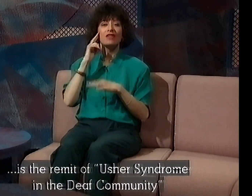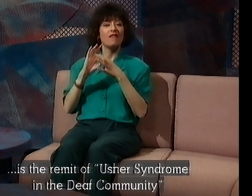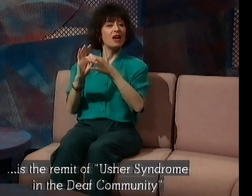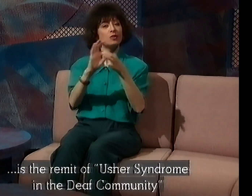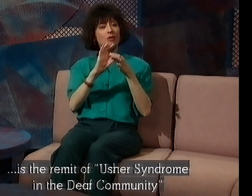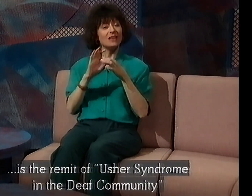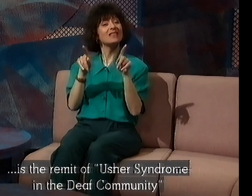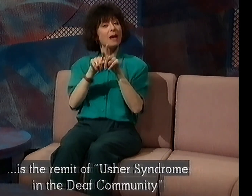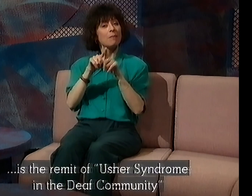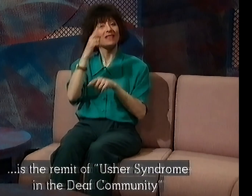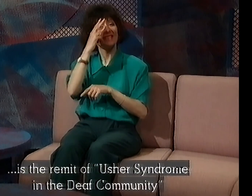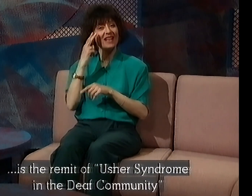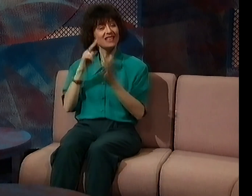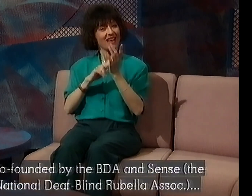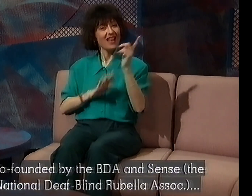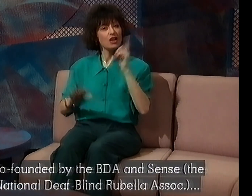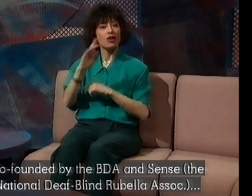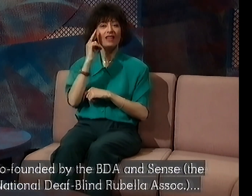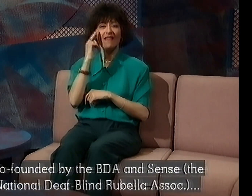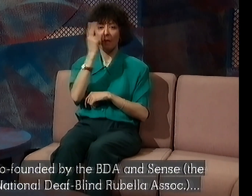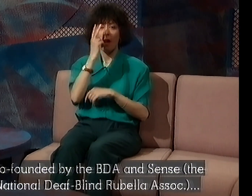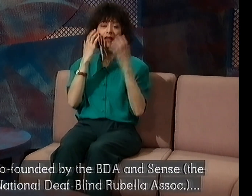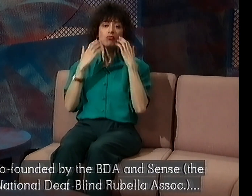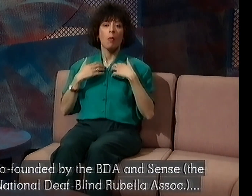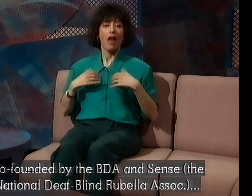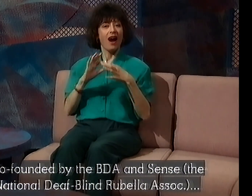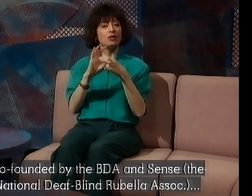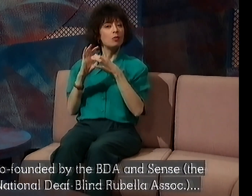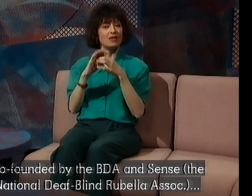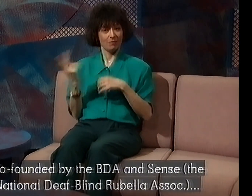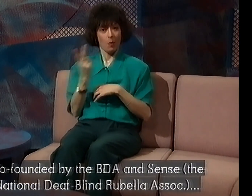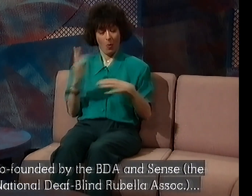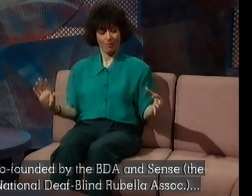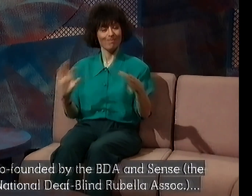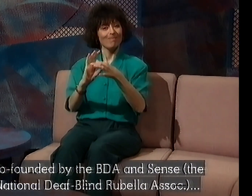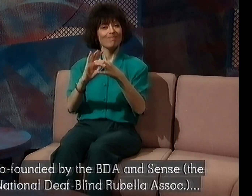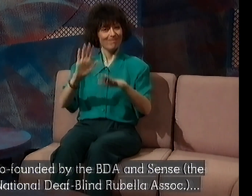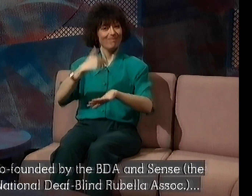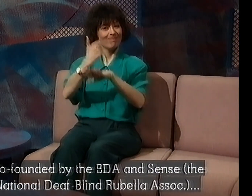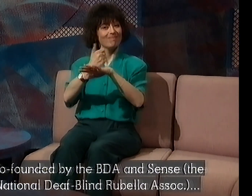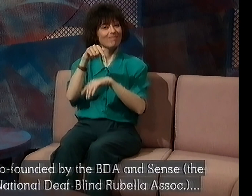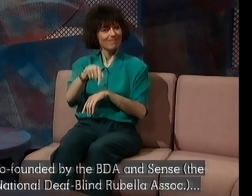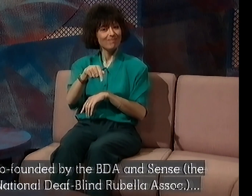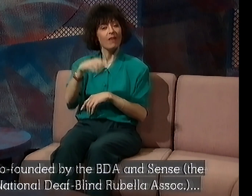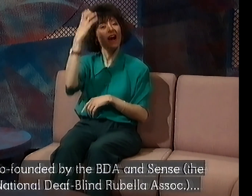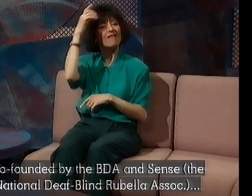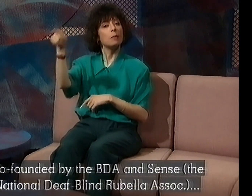Deaf Community project. Co-founded by the British Deaf Association and SENS, the National Deafblind Rubella Association,